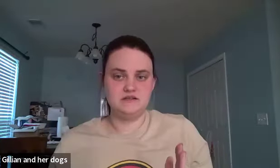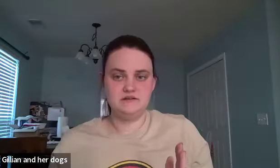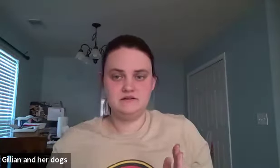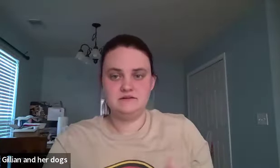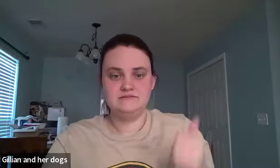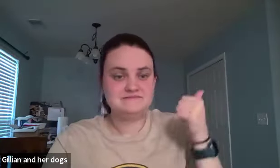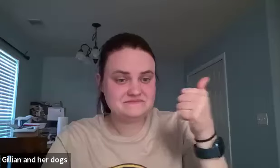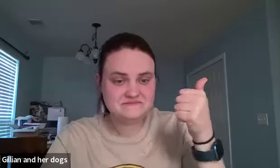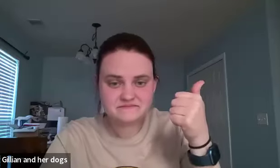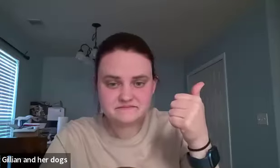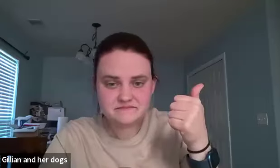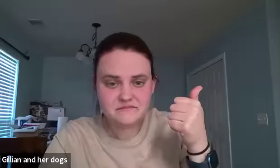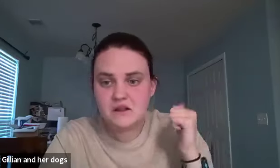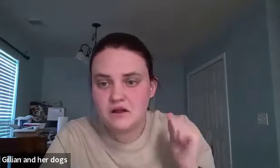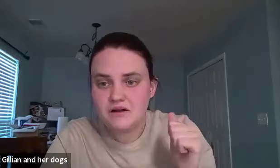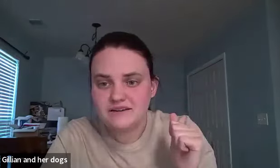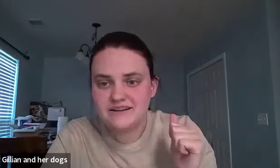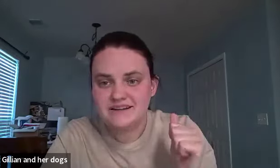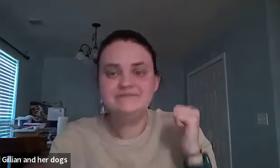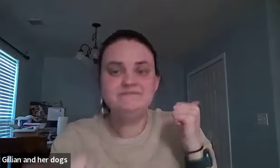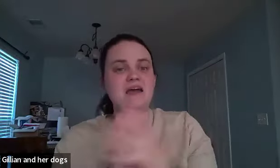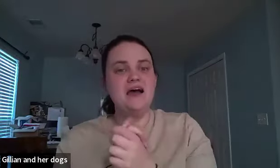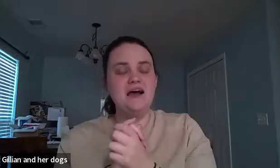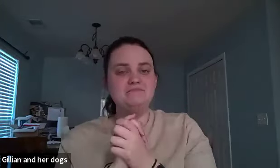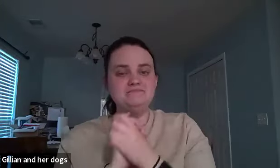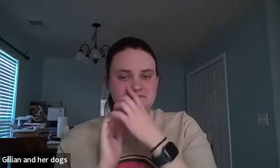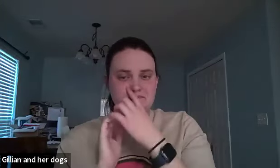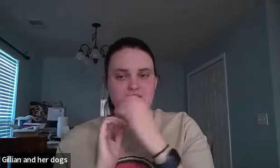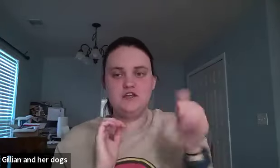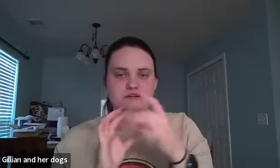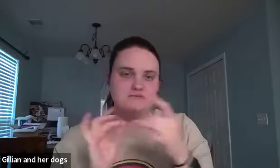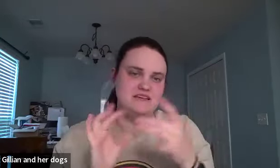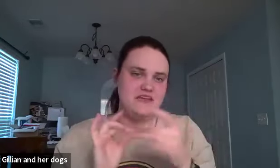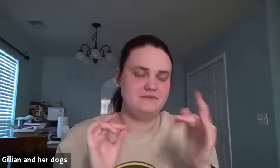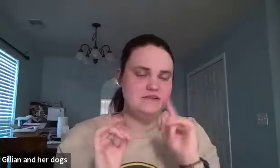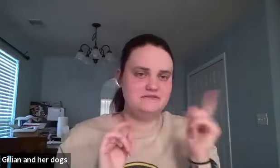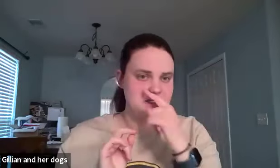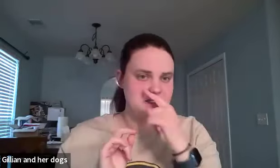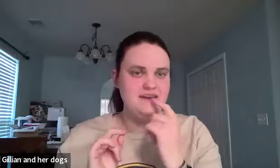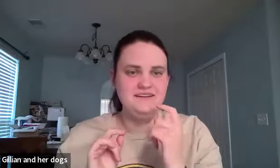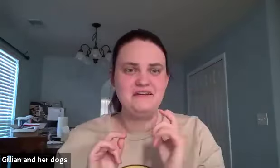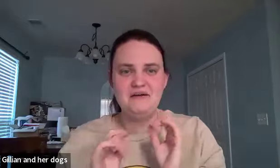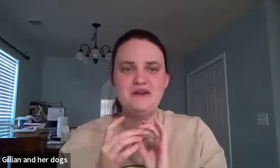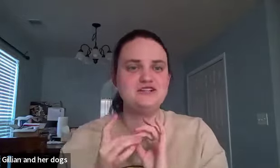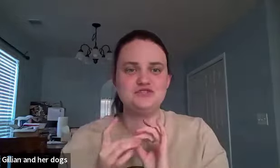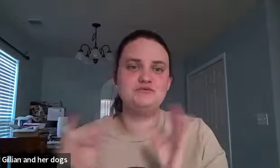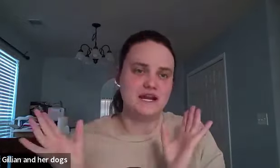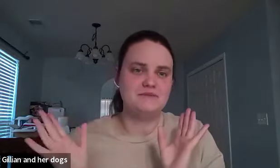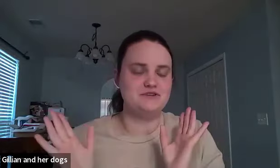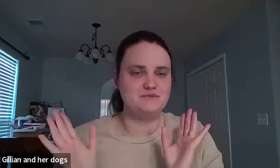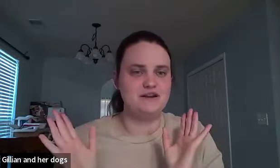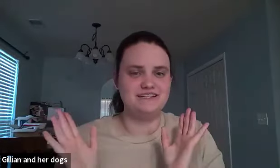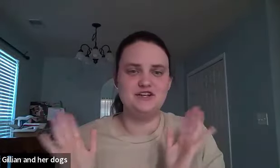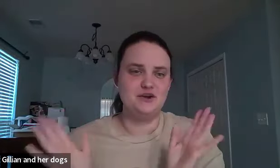person. All good. Another person was saying they had to leave. That's why I'm not just randomly responding to